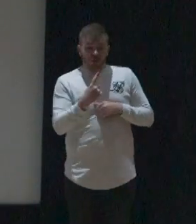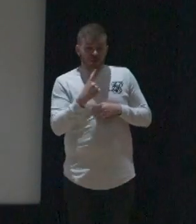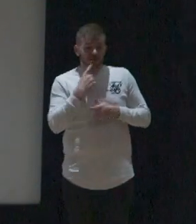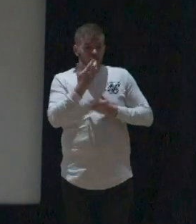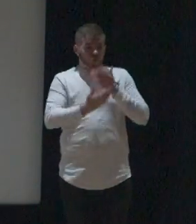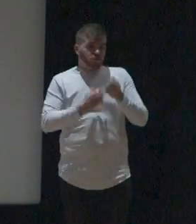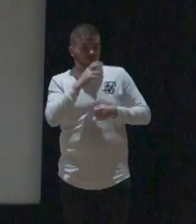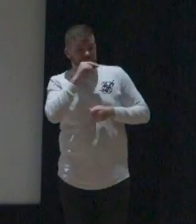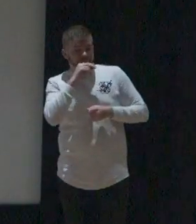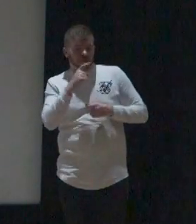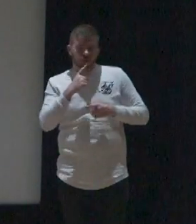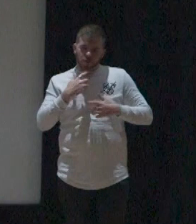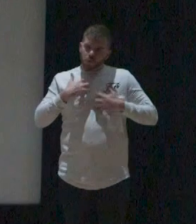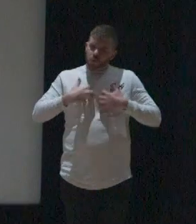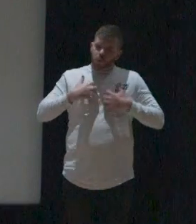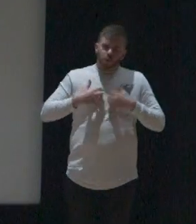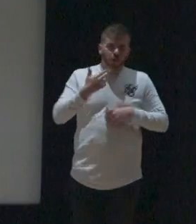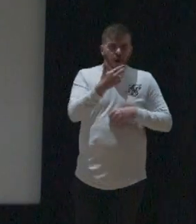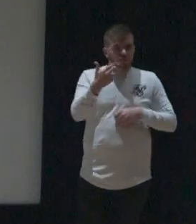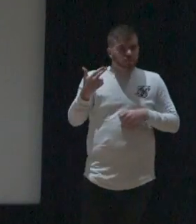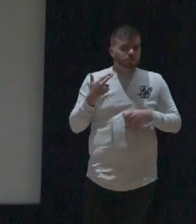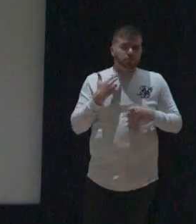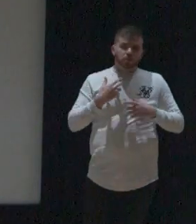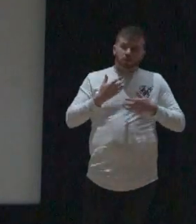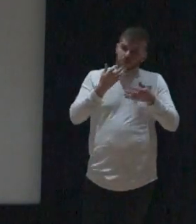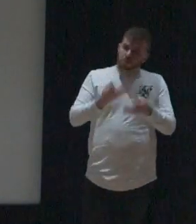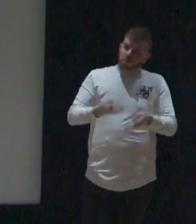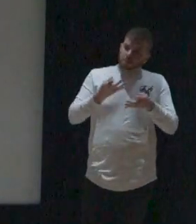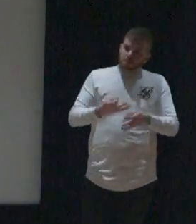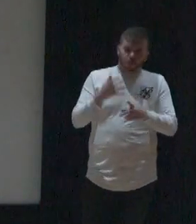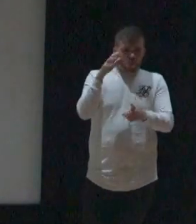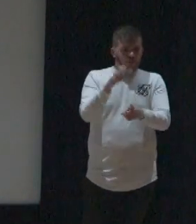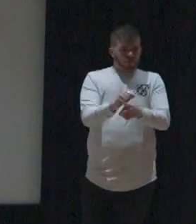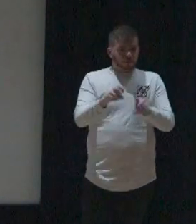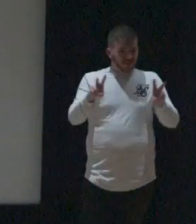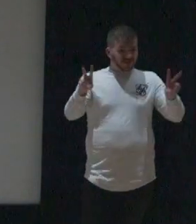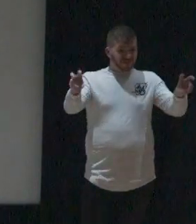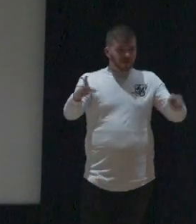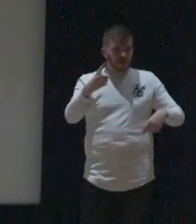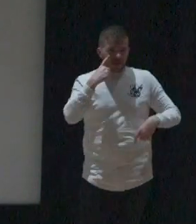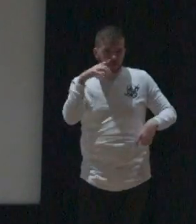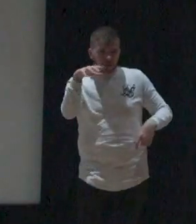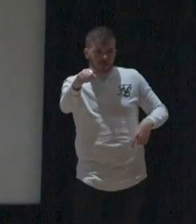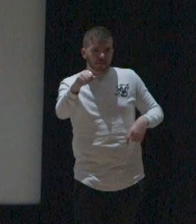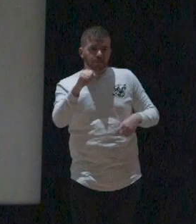dialogues that he's a massive gun enthusiast. So you're sensing a bit of a theme here. By the way, can you spot the stolen horse?